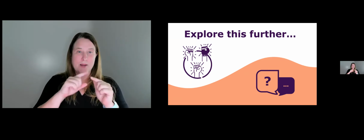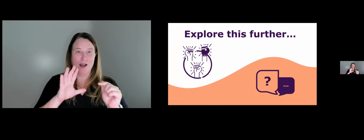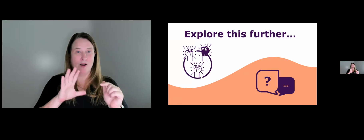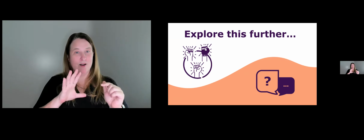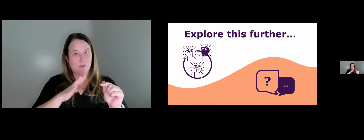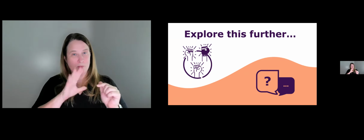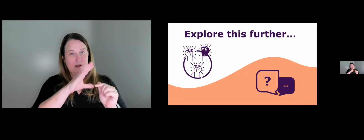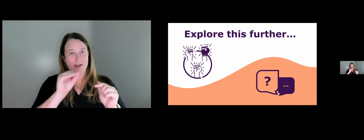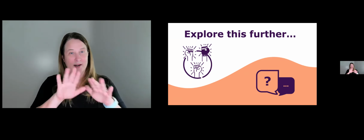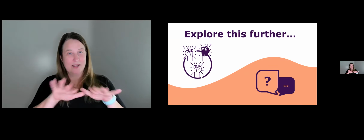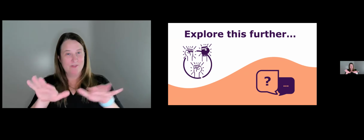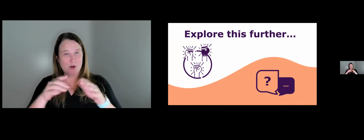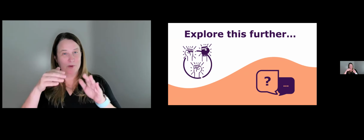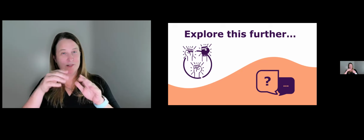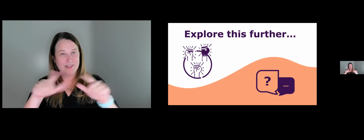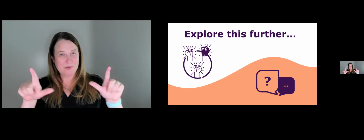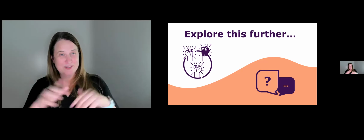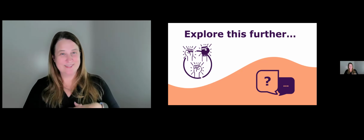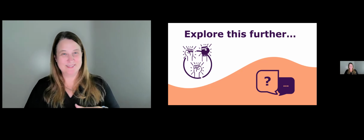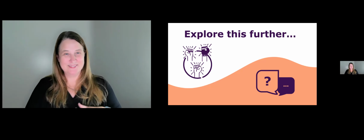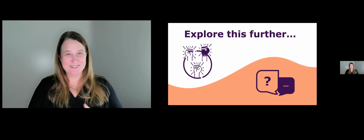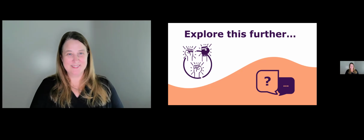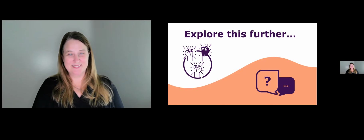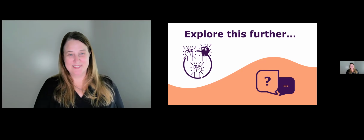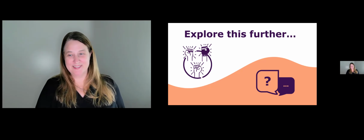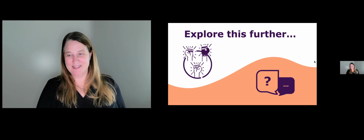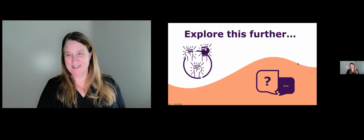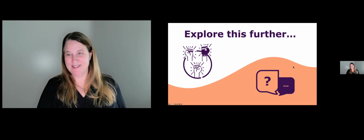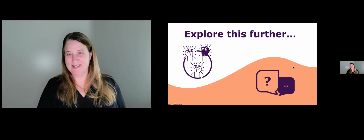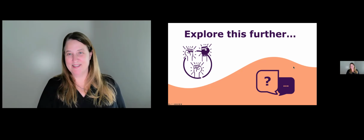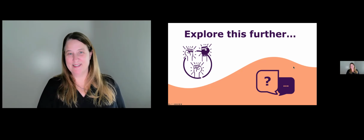today's content. I want to have a more in-depth discussion about formal and informal